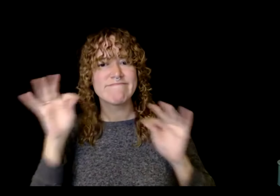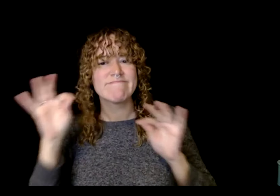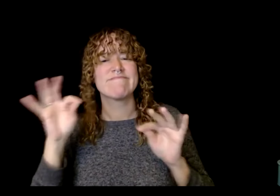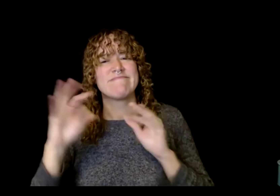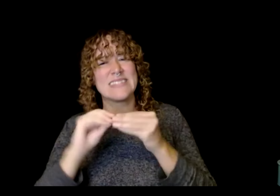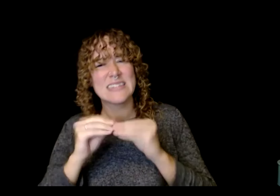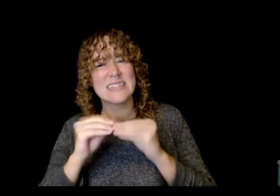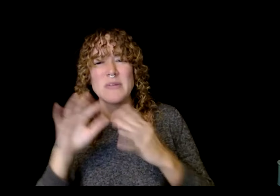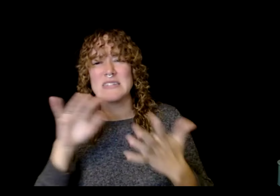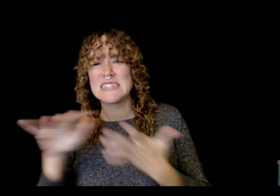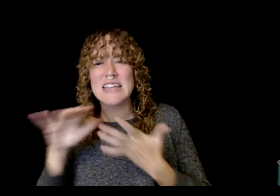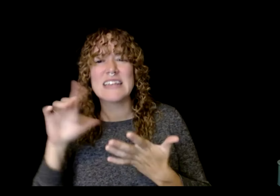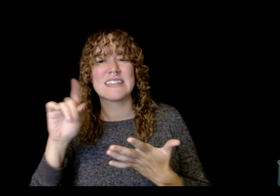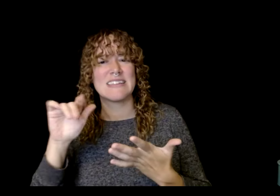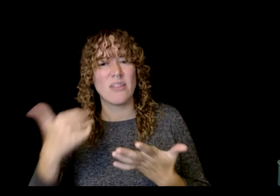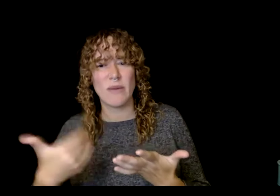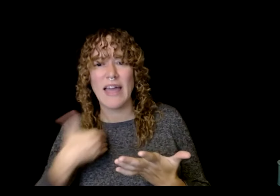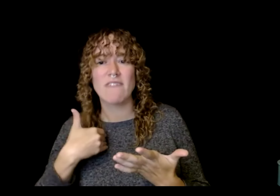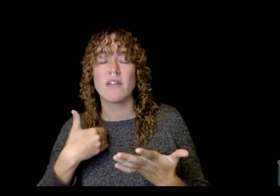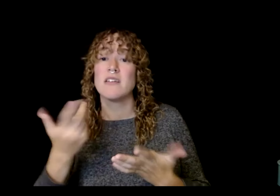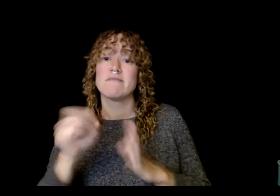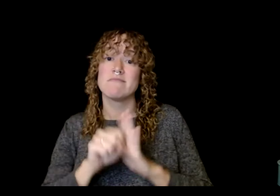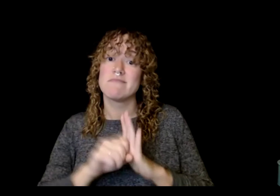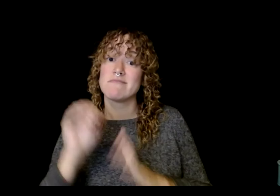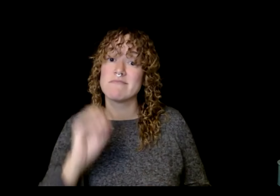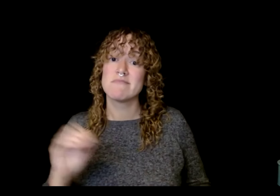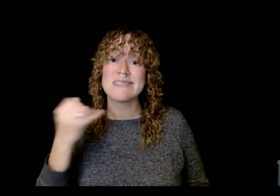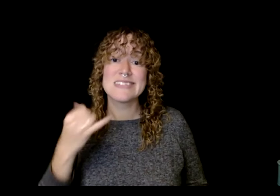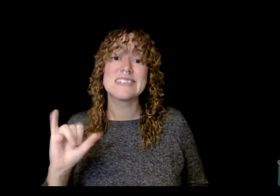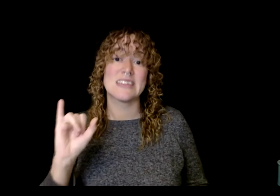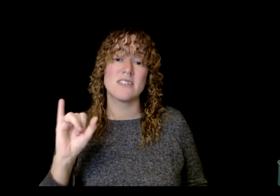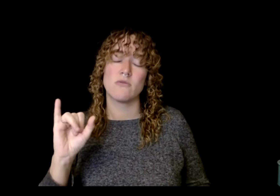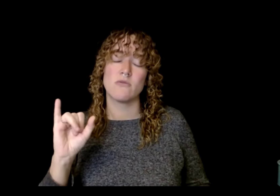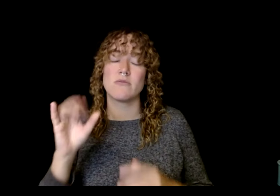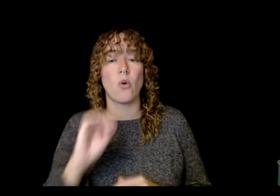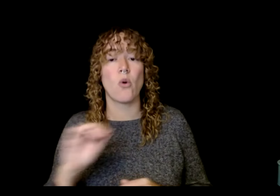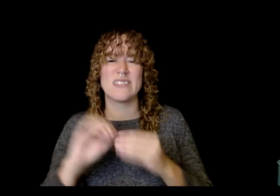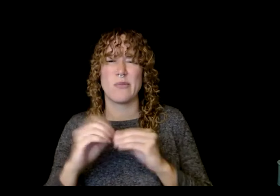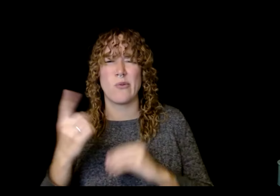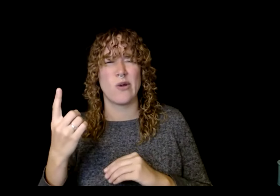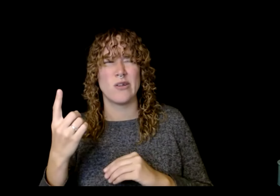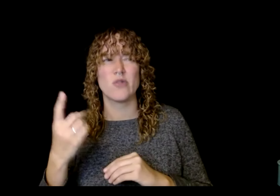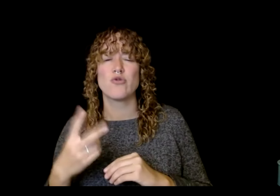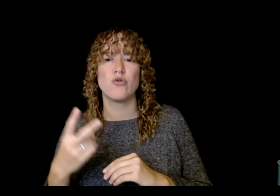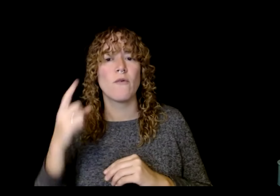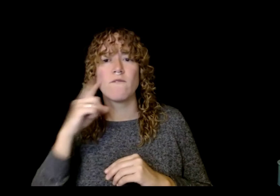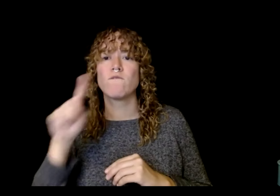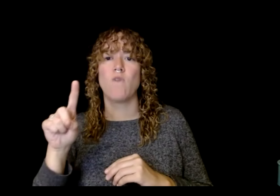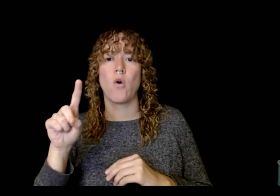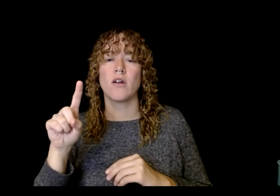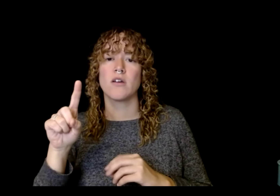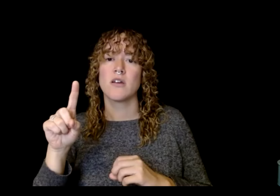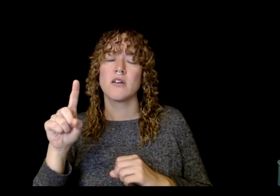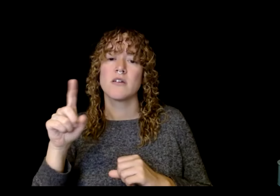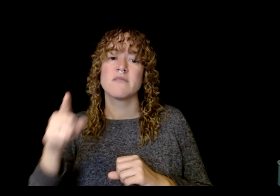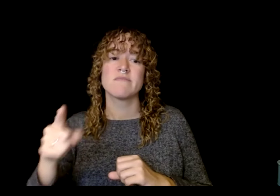have, including the fact that Oregon still experiences, Oregon is number 1 or number 2 for unsheltered